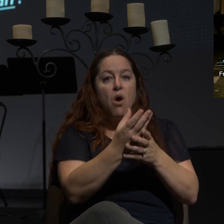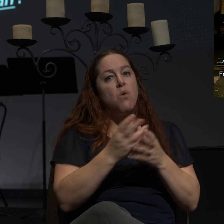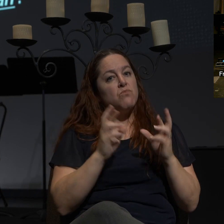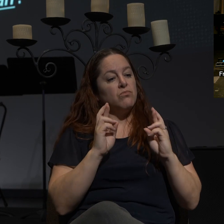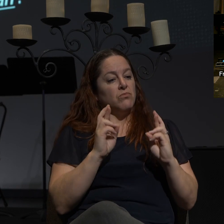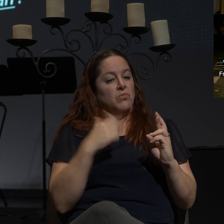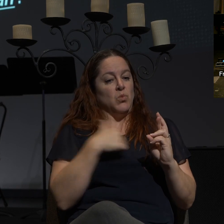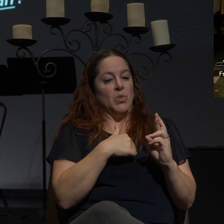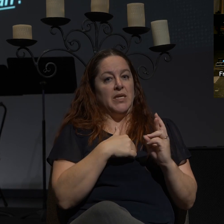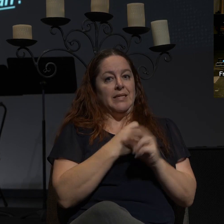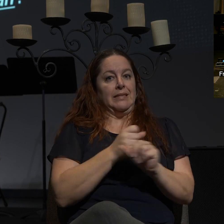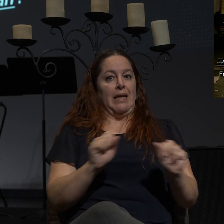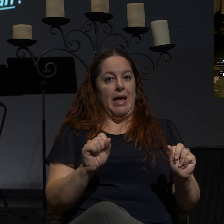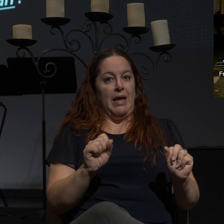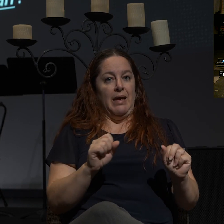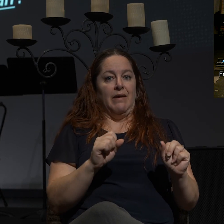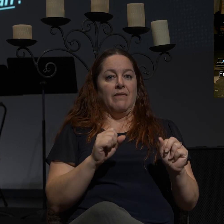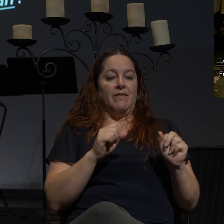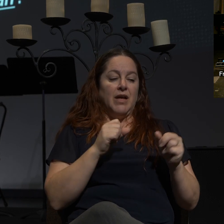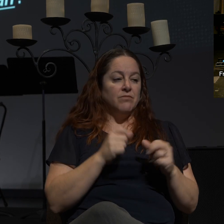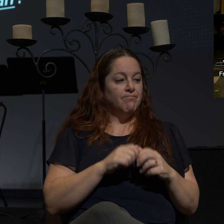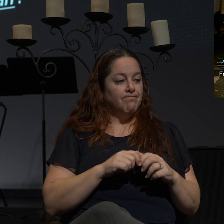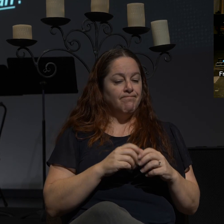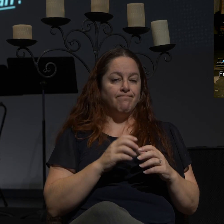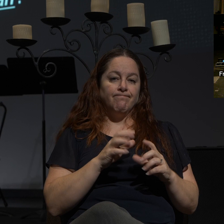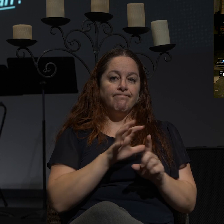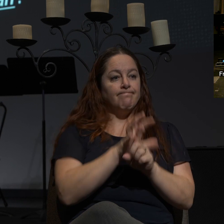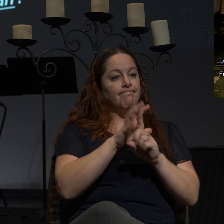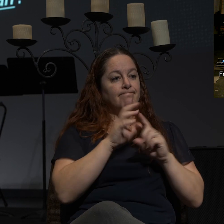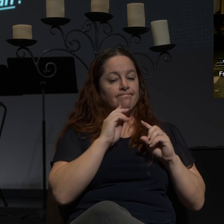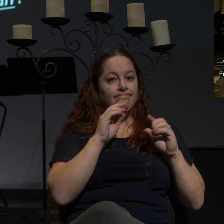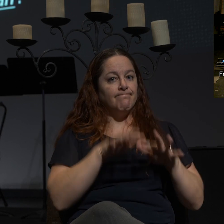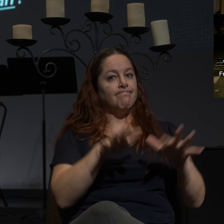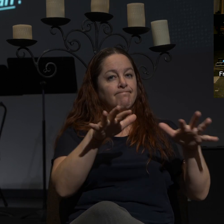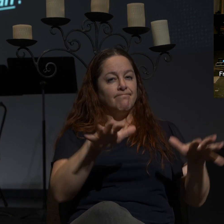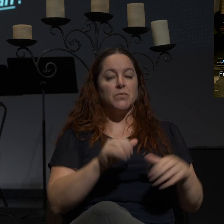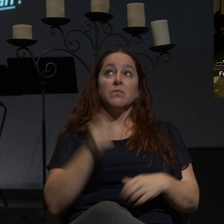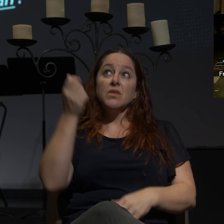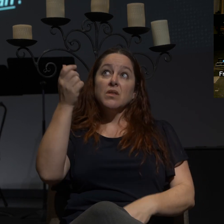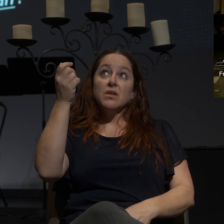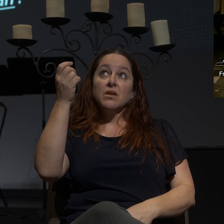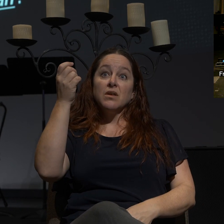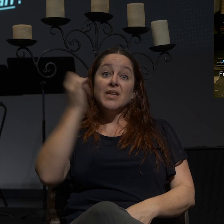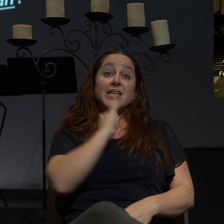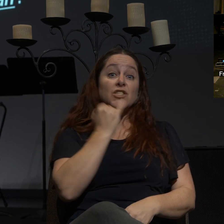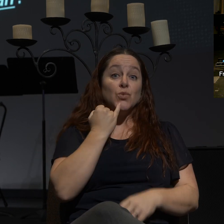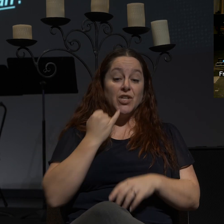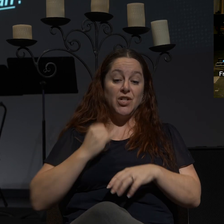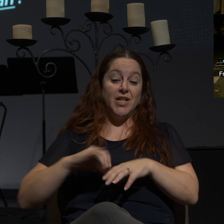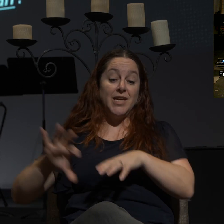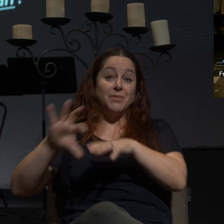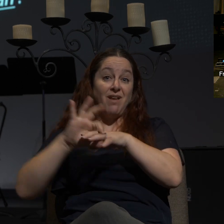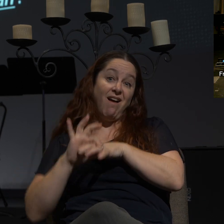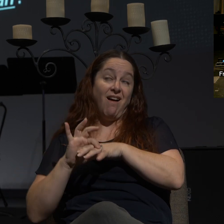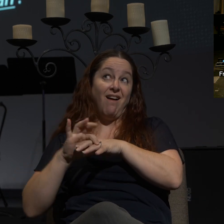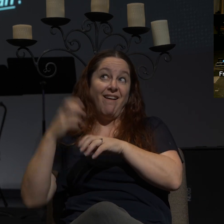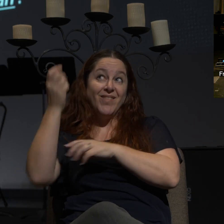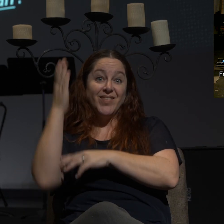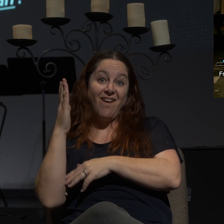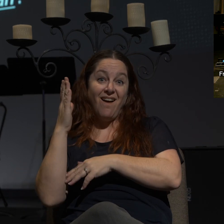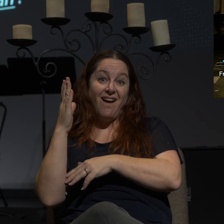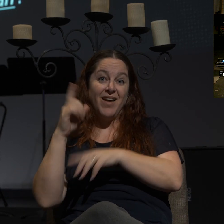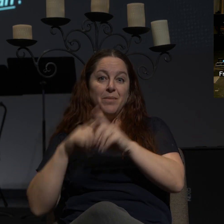we will be safe and affluent. Israel keeps God's wedding ring on their finger while they are unfaithful with